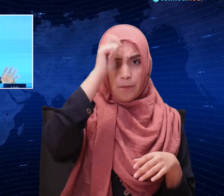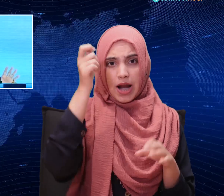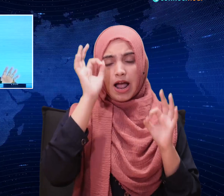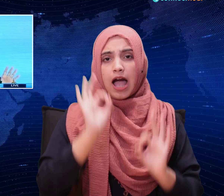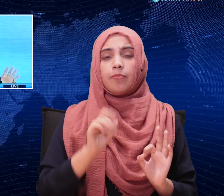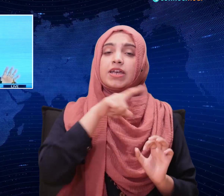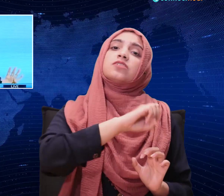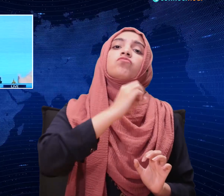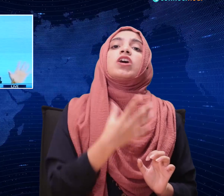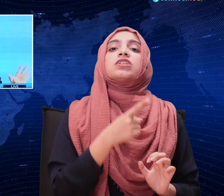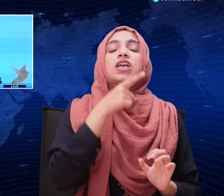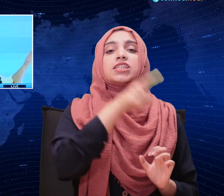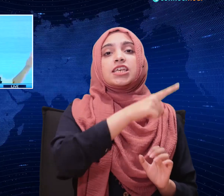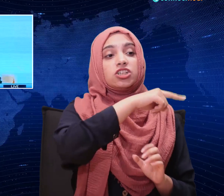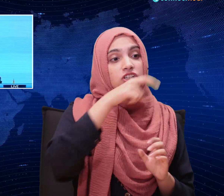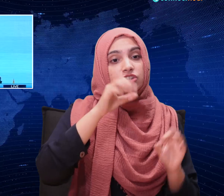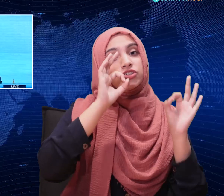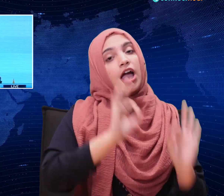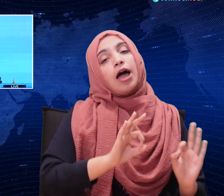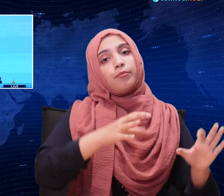our people who don't know English.